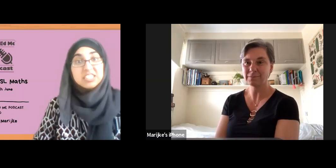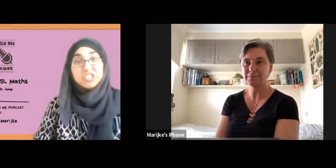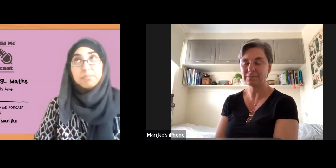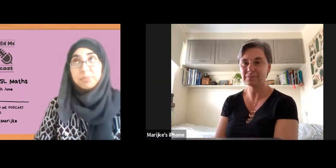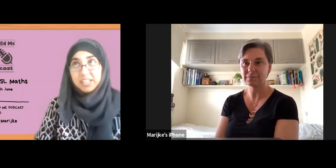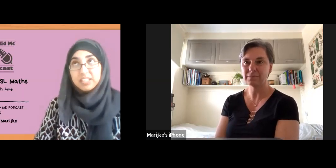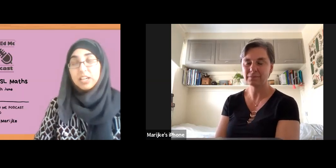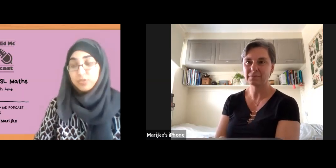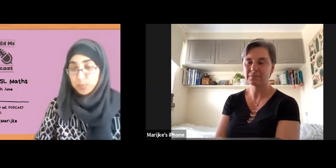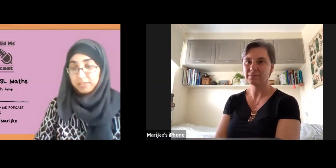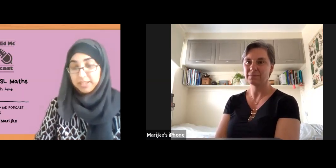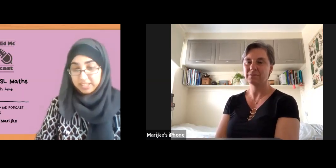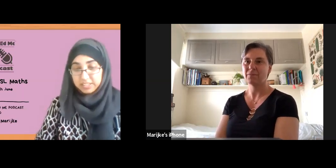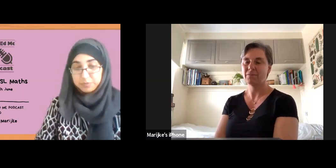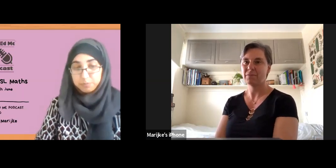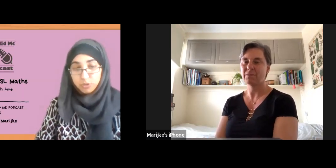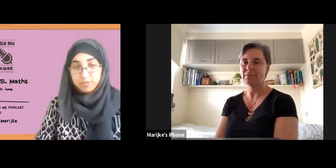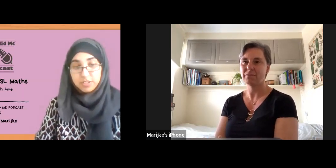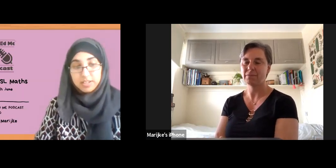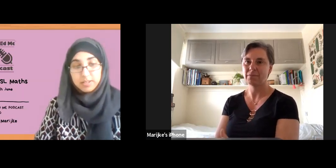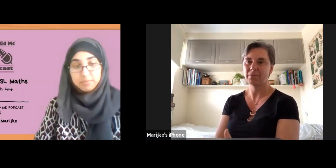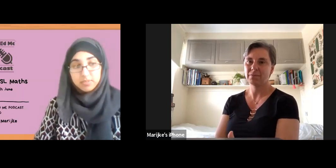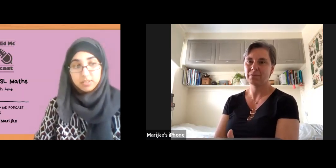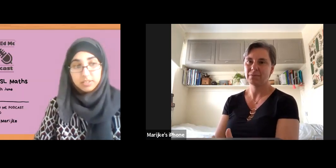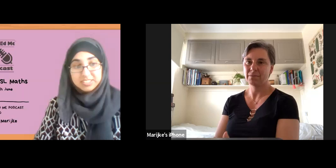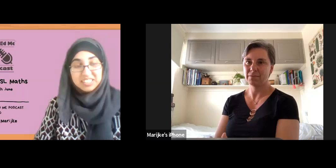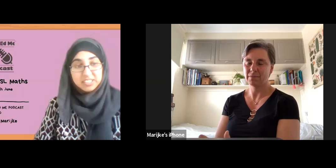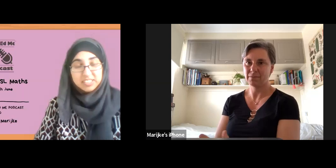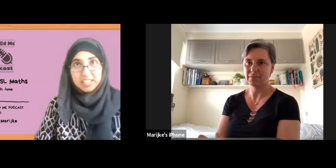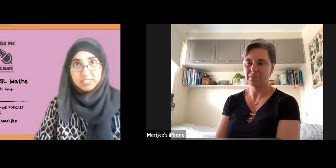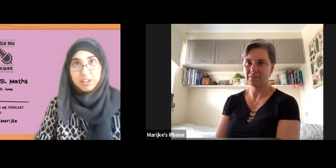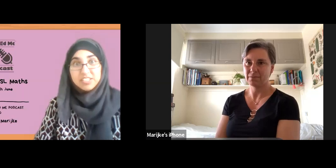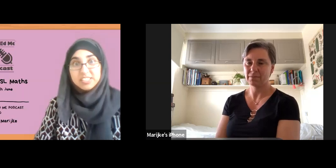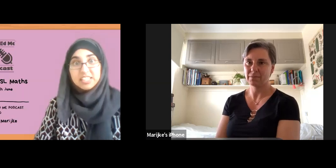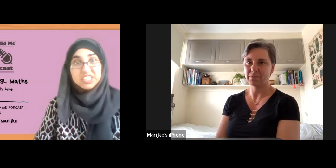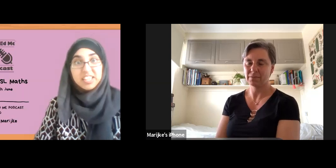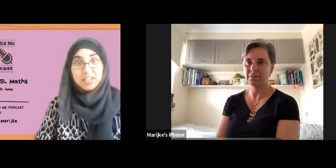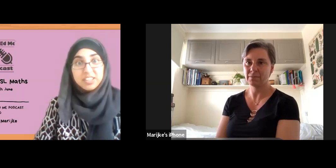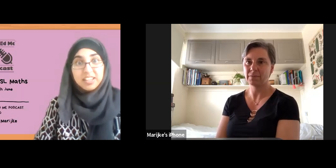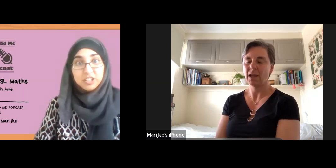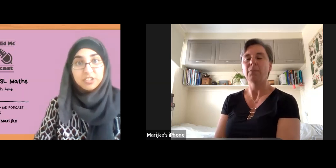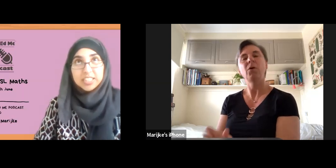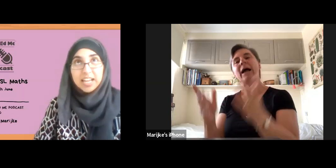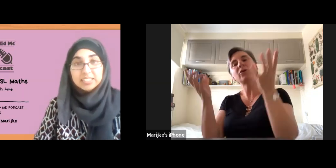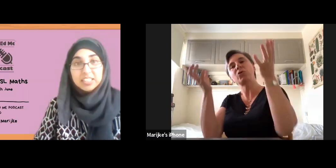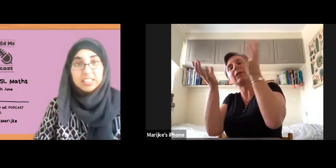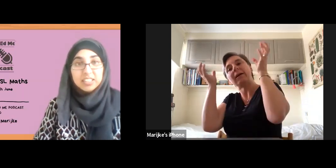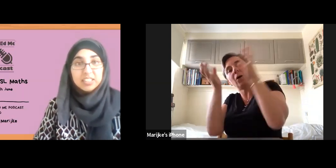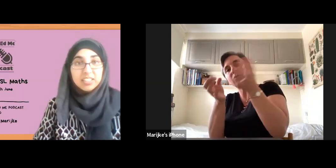just a big, overwhelming kind of ball of density and gravity that's sucking everything in, including. But where does all that go then?